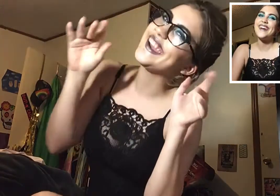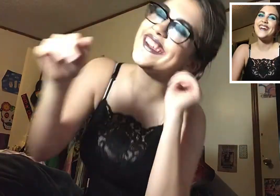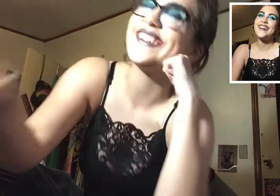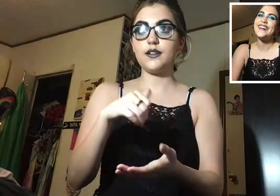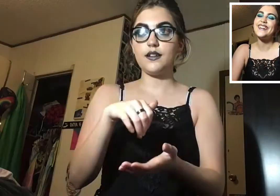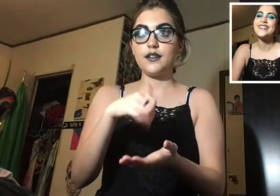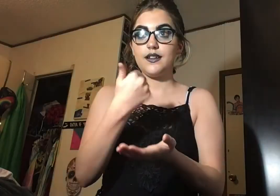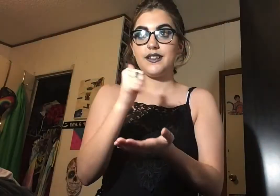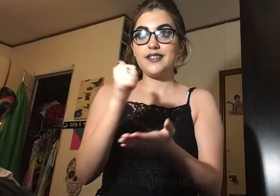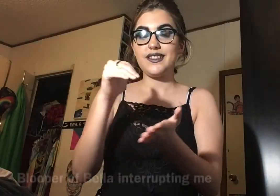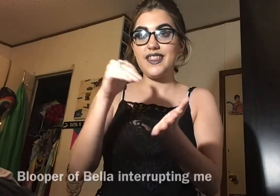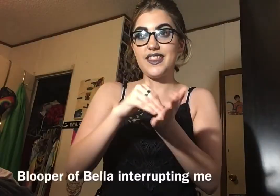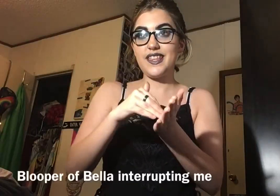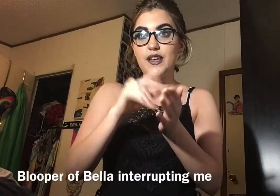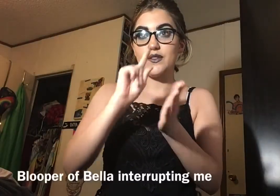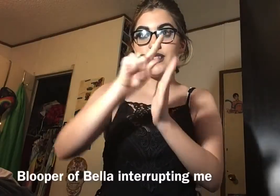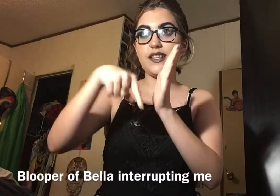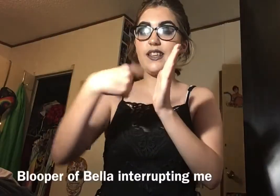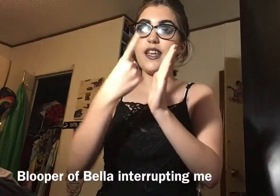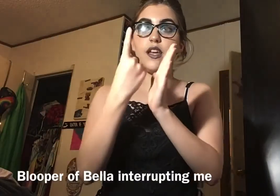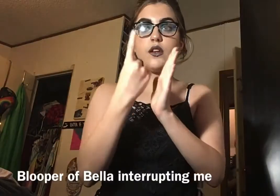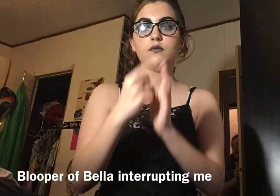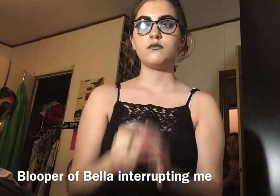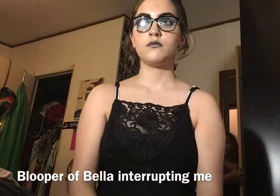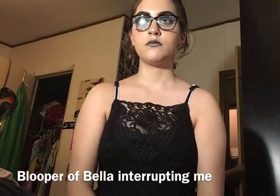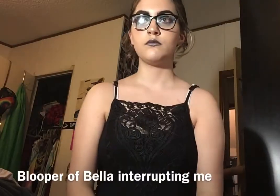out of here. Bye. Are you done with what